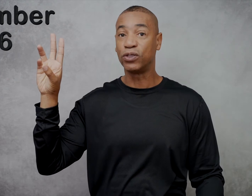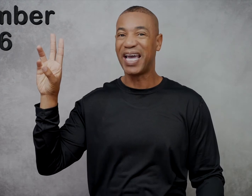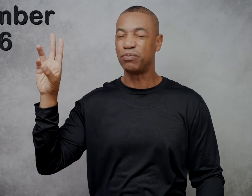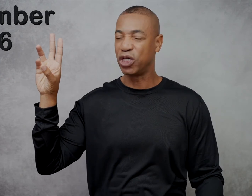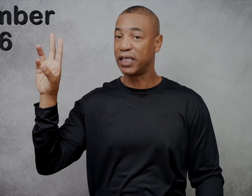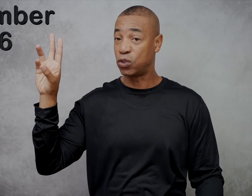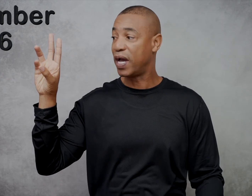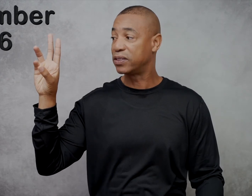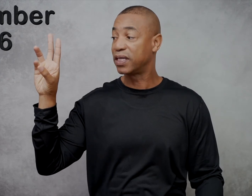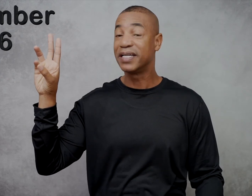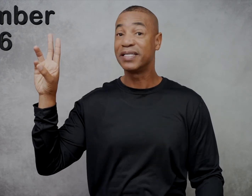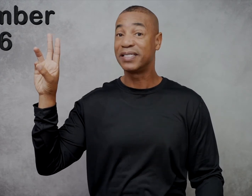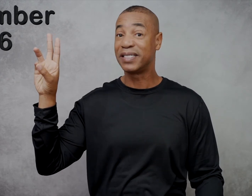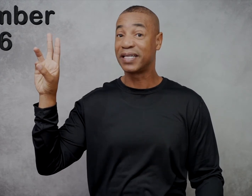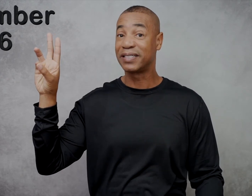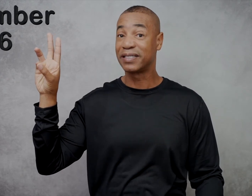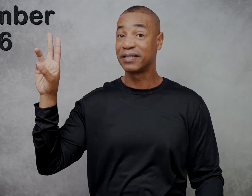tap gently twice. 6.